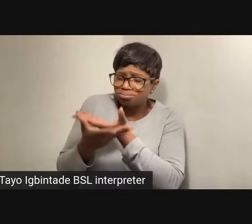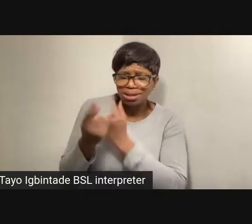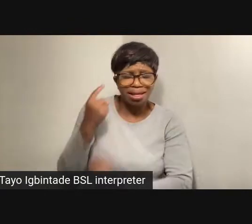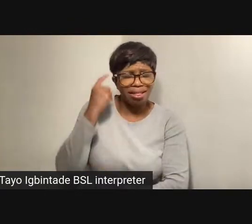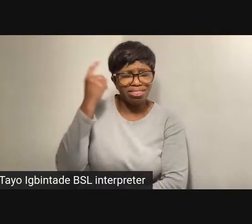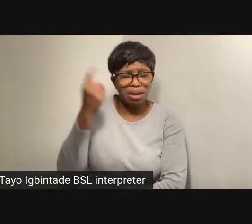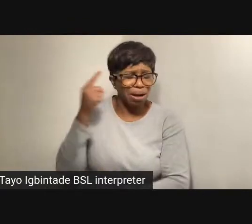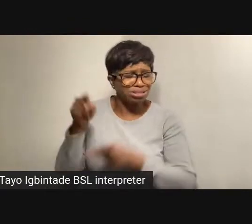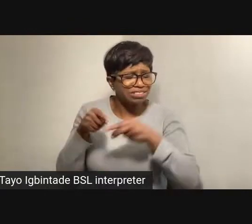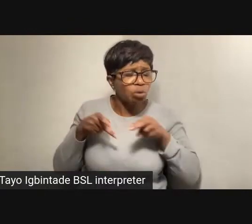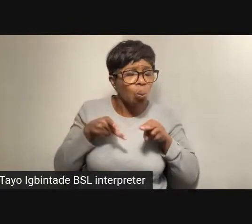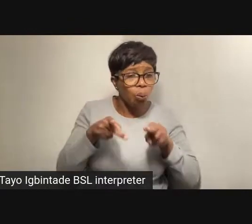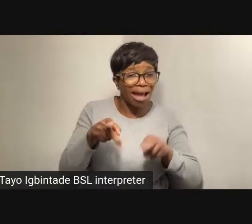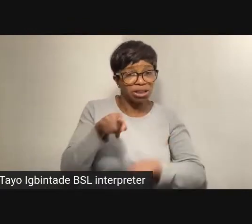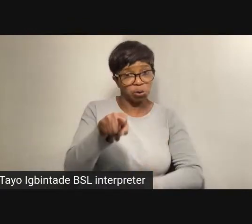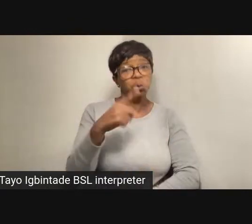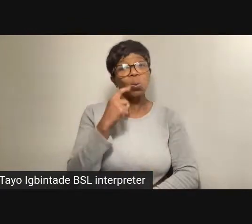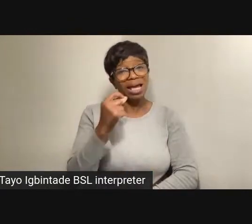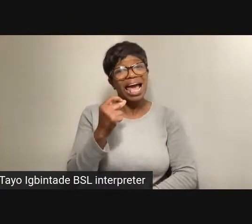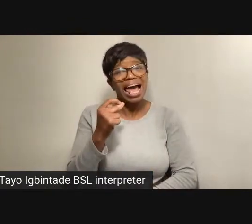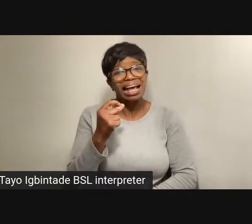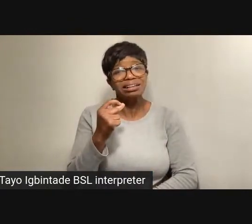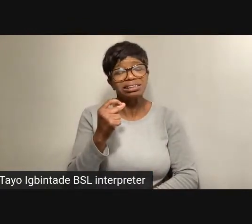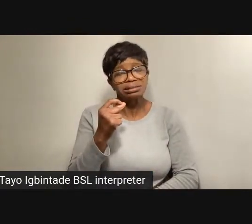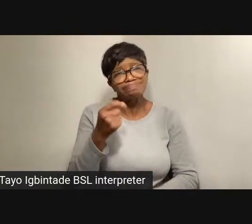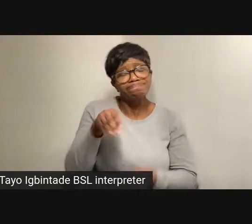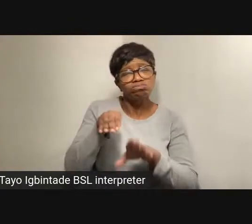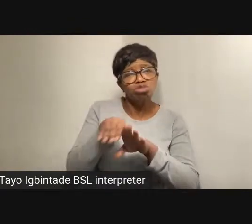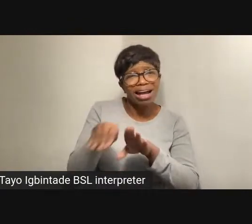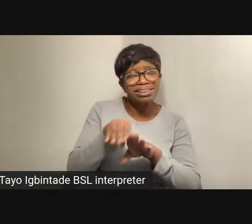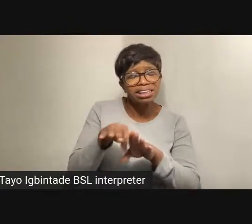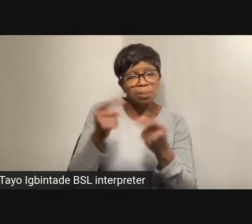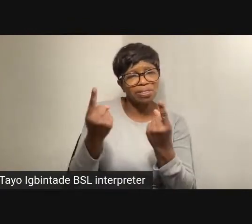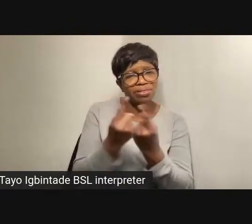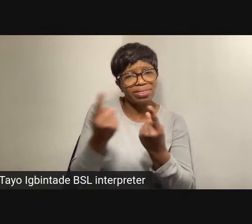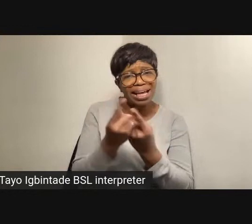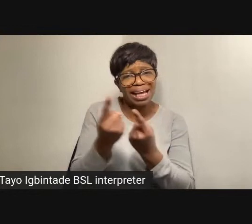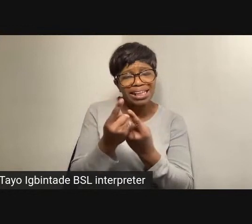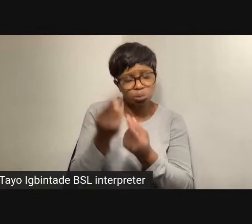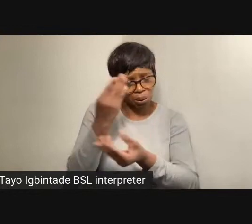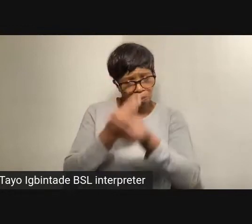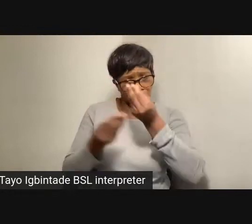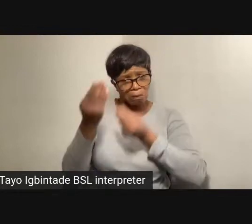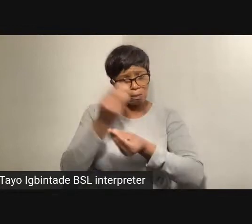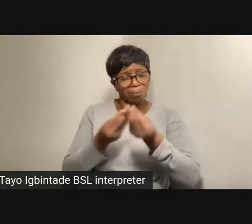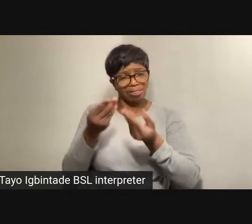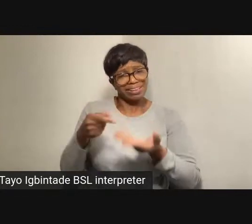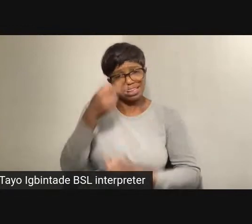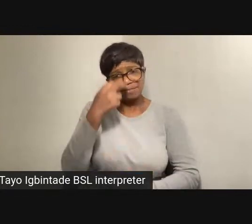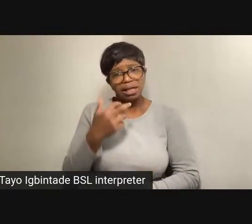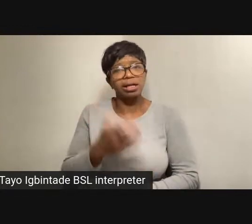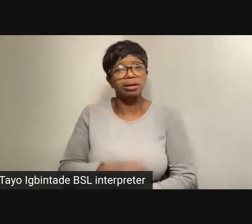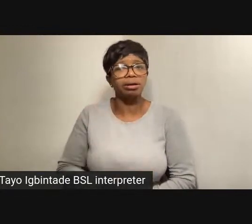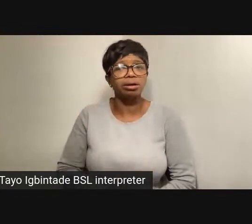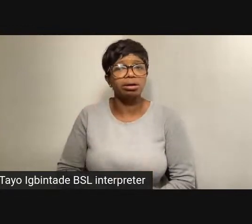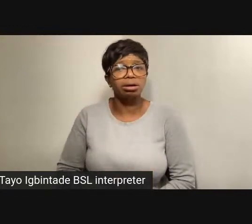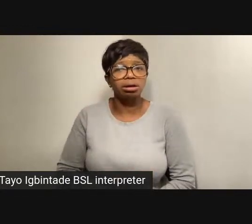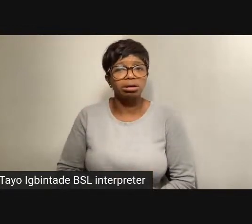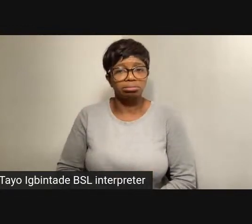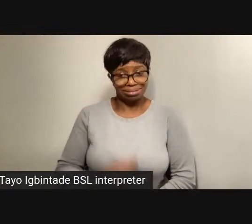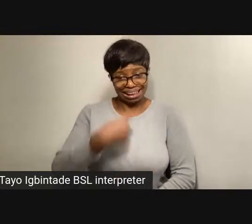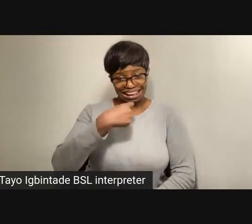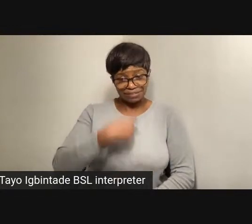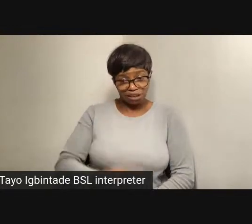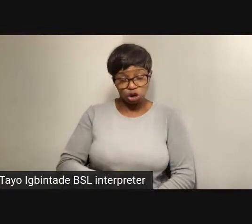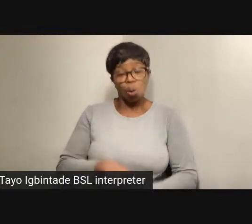the ways that you could actually put into practice some of the things that we've been talking about this evening, either individually